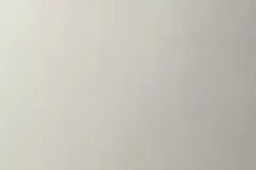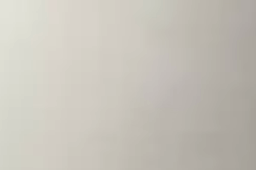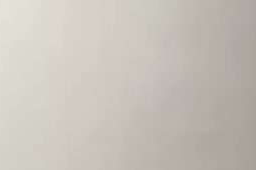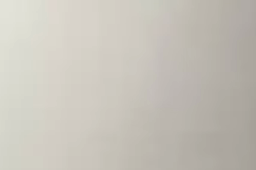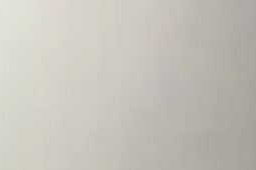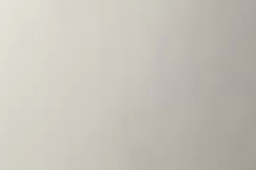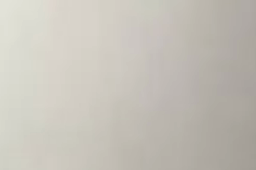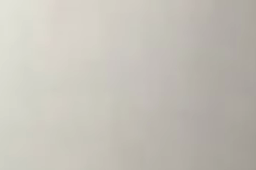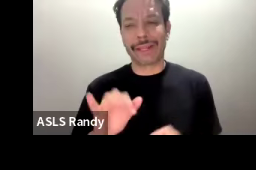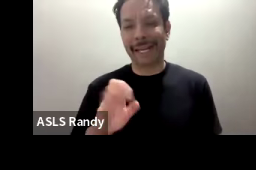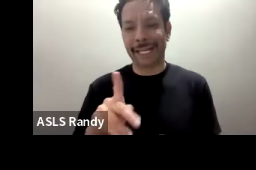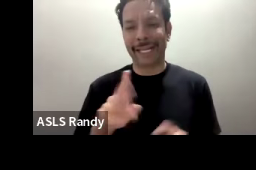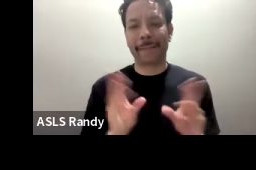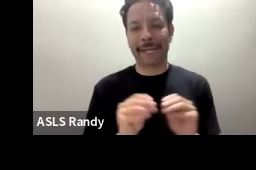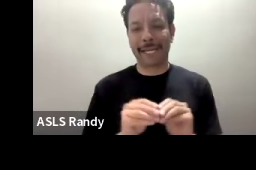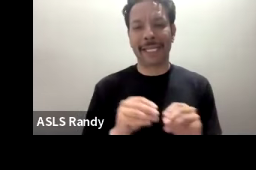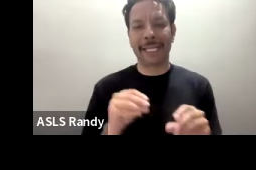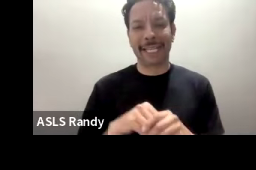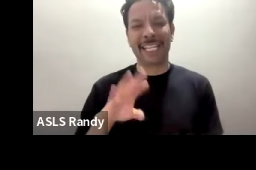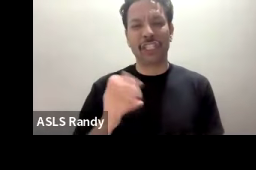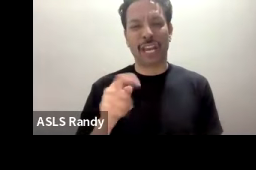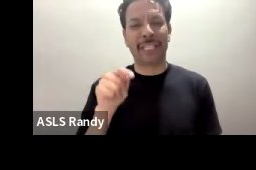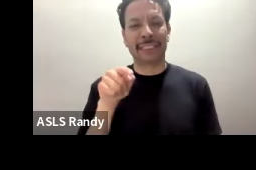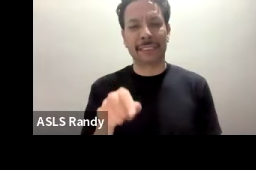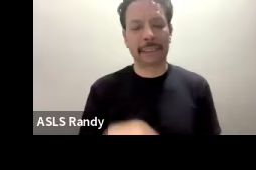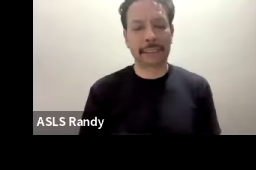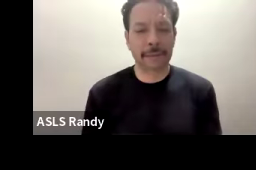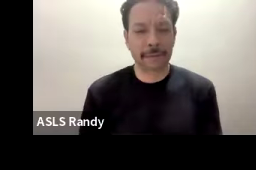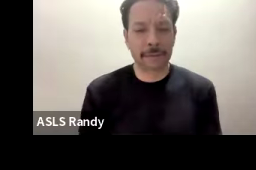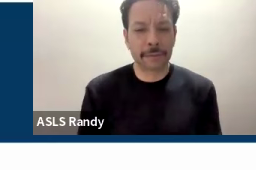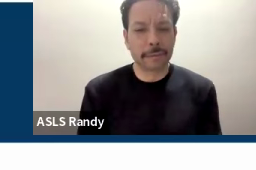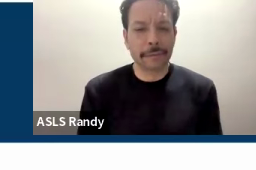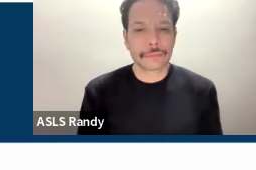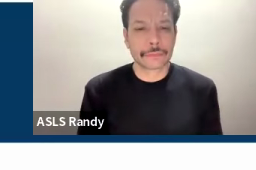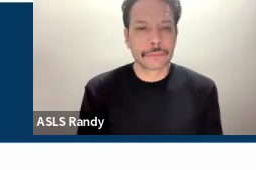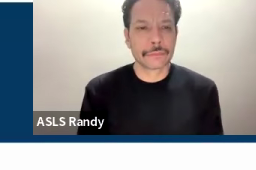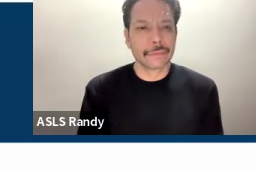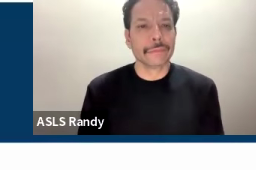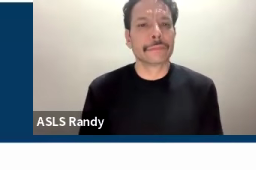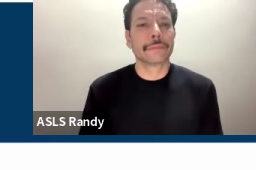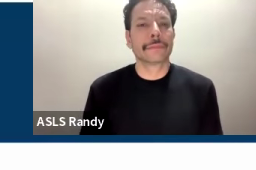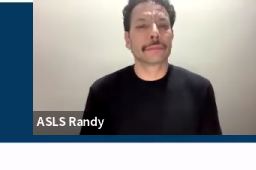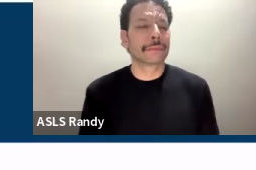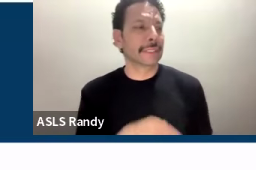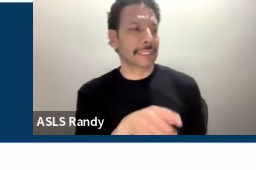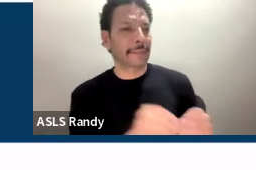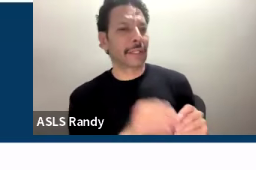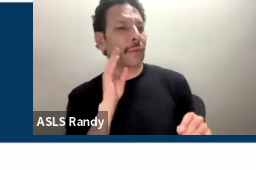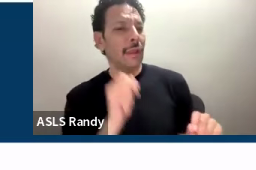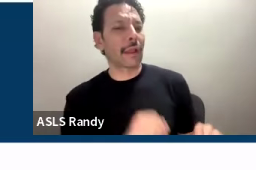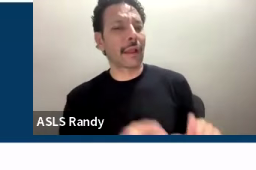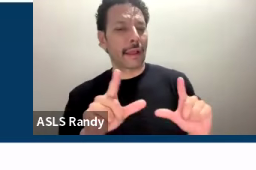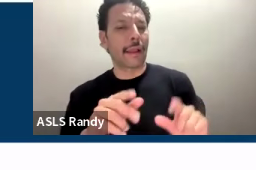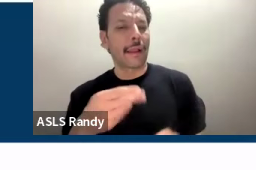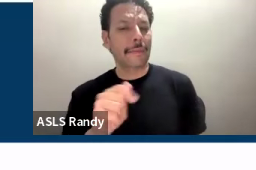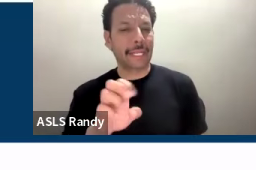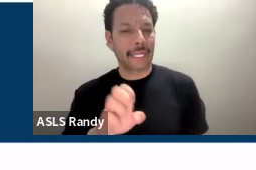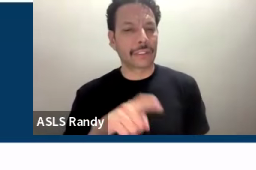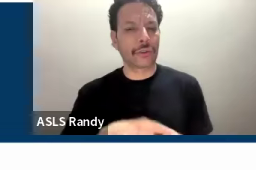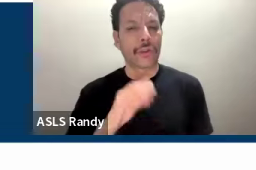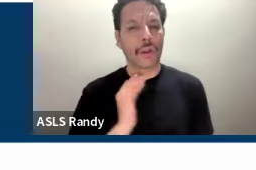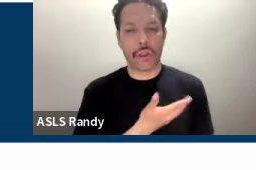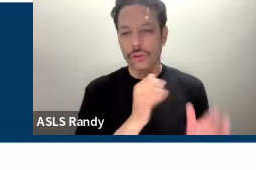to that meeting in the chat. More information. And this meeting will be updated to our YouTube as well,